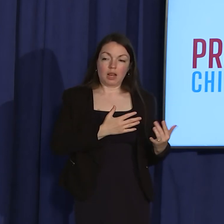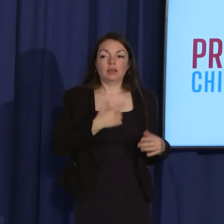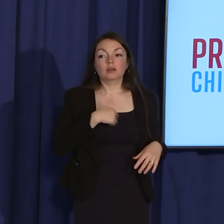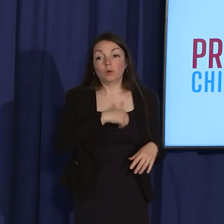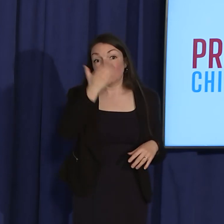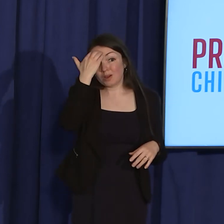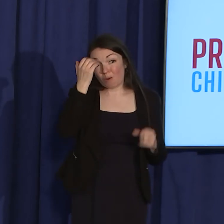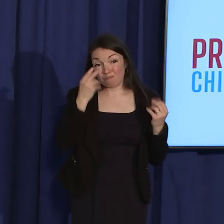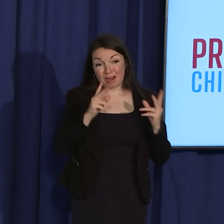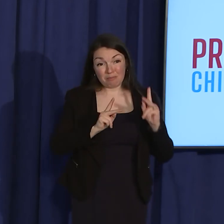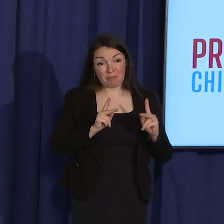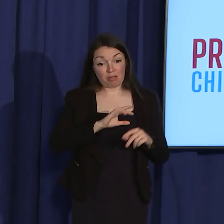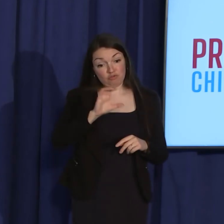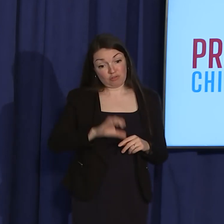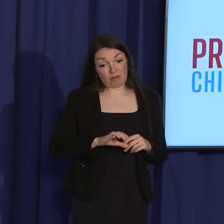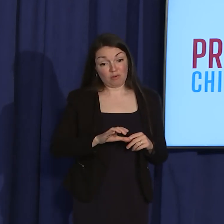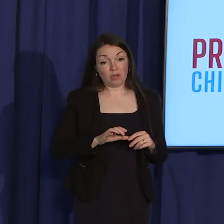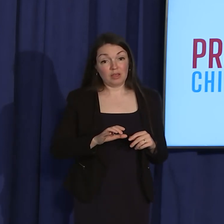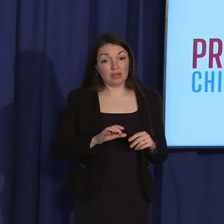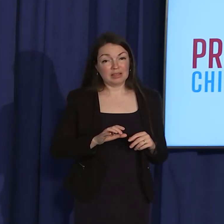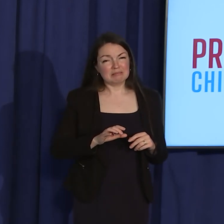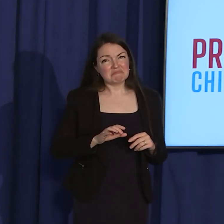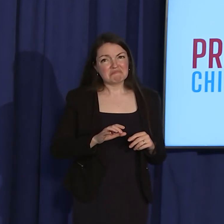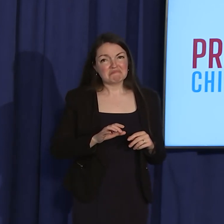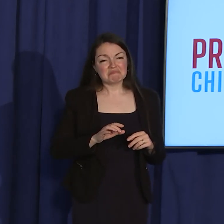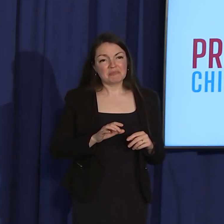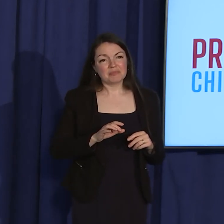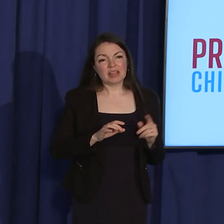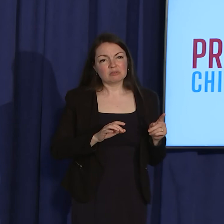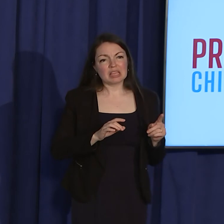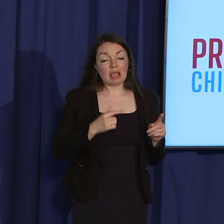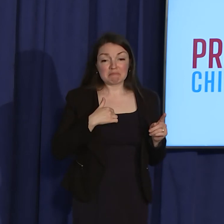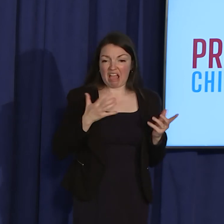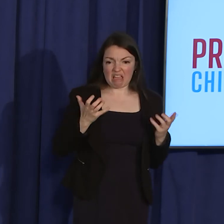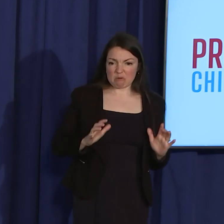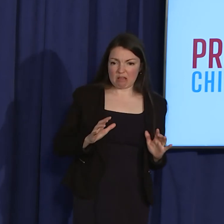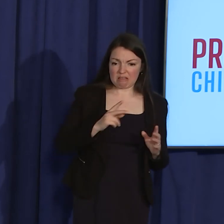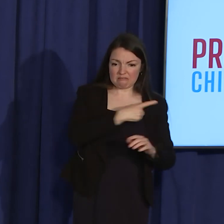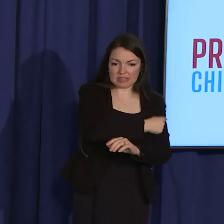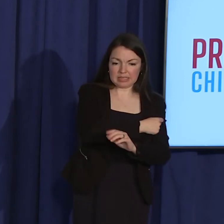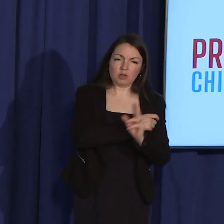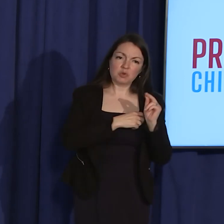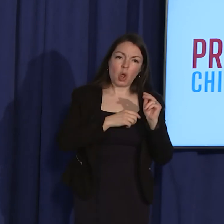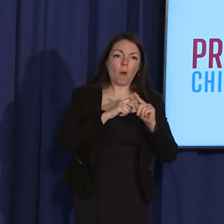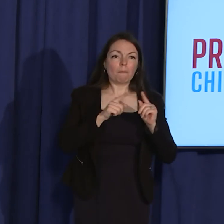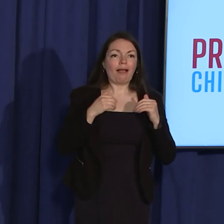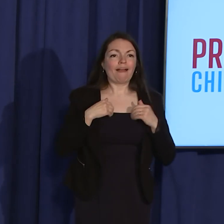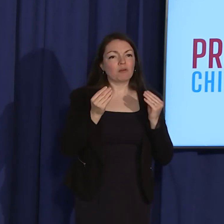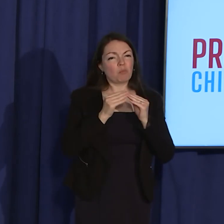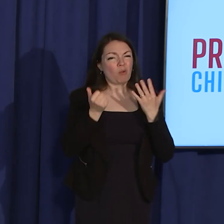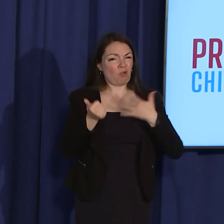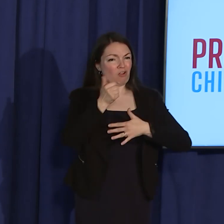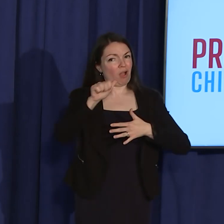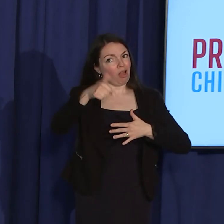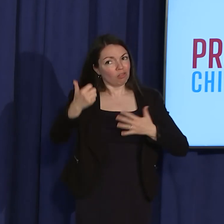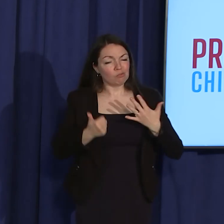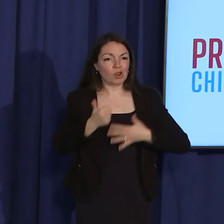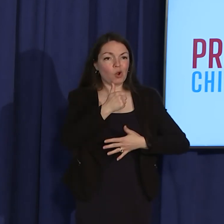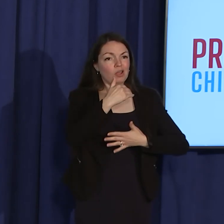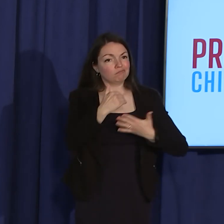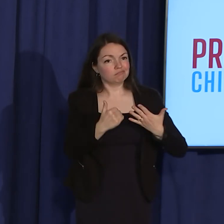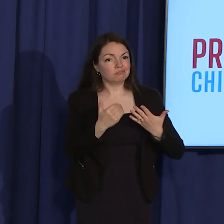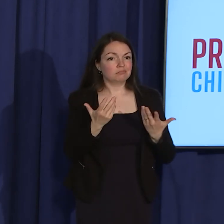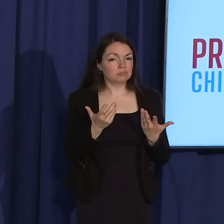who, it's not that they've said, I don't want to get a vaccine. It's just maybe not first on their list of things to do. And so thinking of